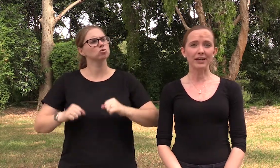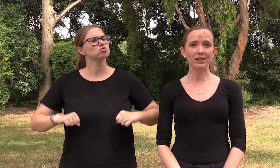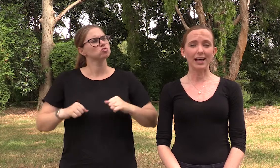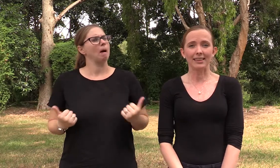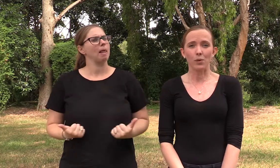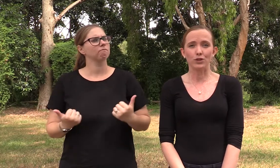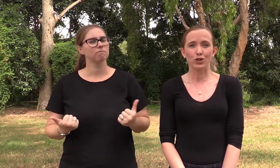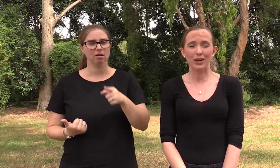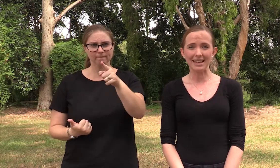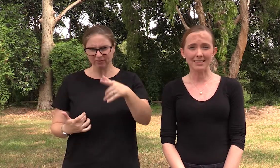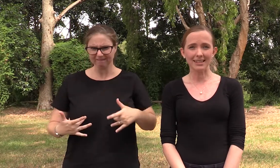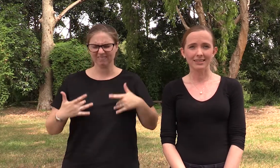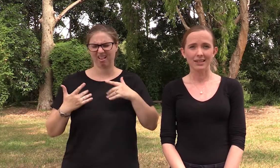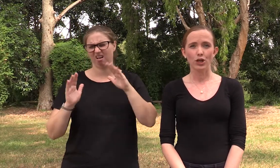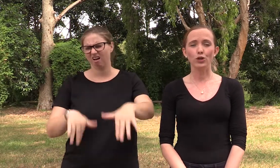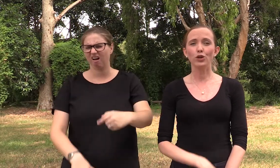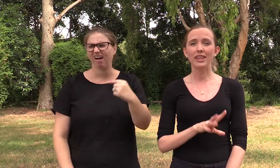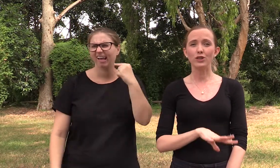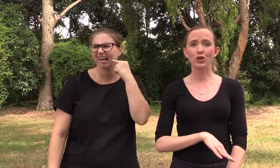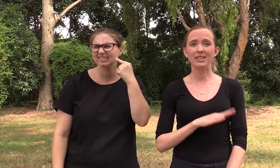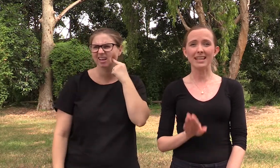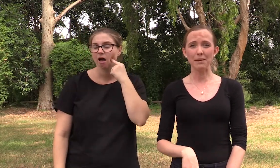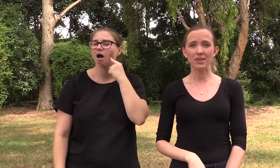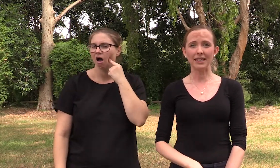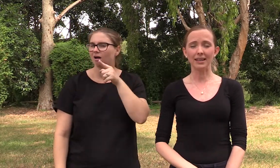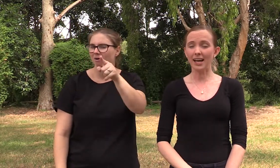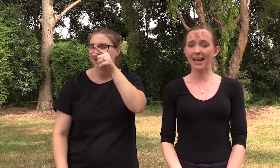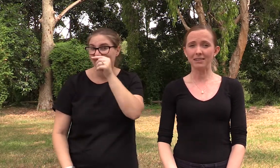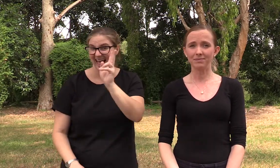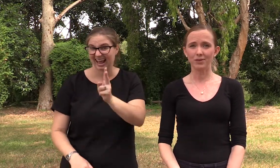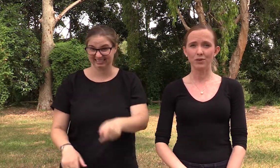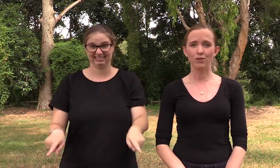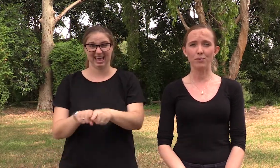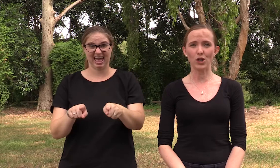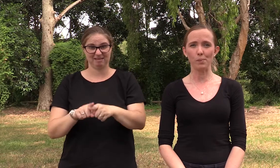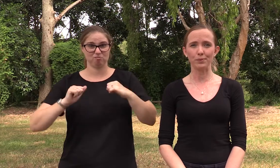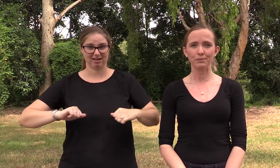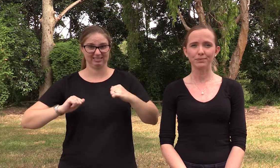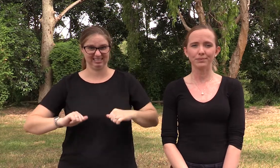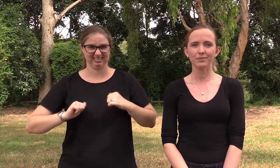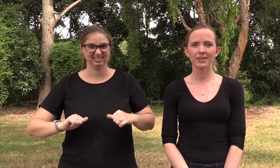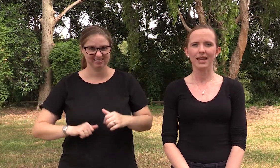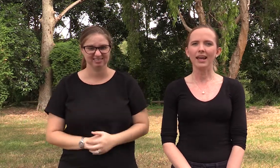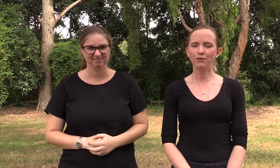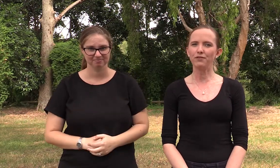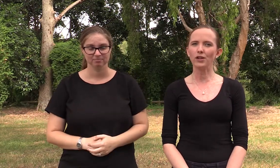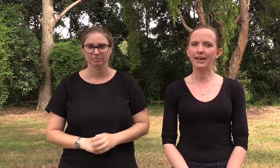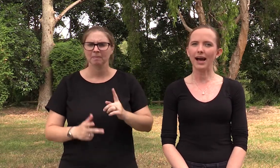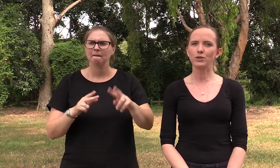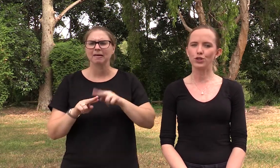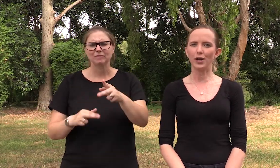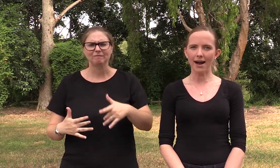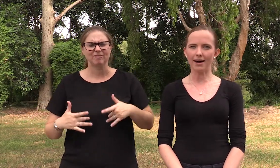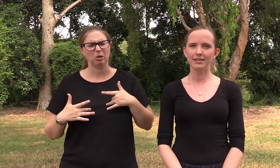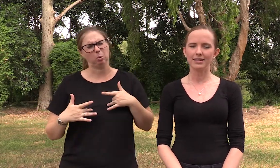you feel like that was too easy, you could then do the same thing again from the top. If you felt like